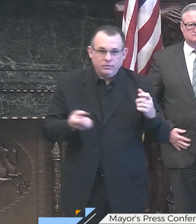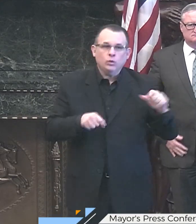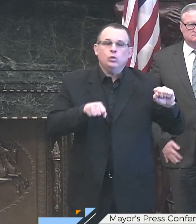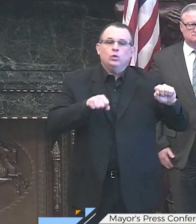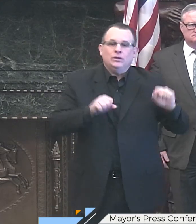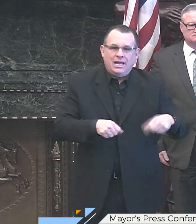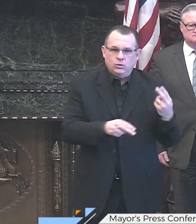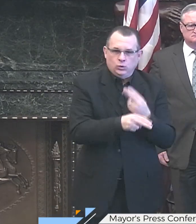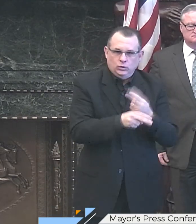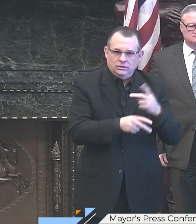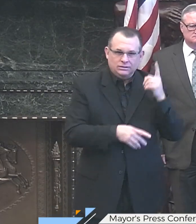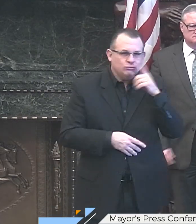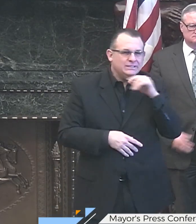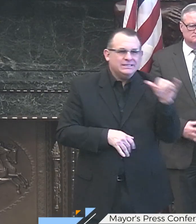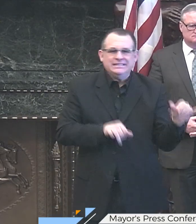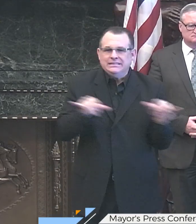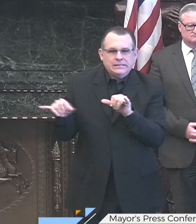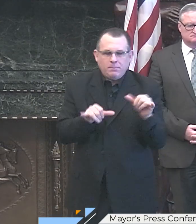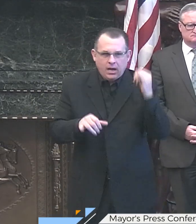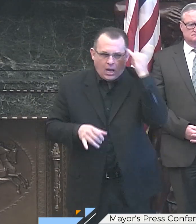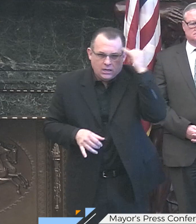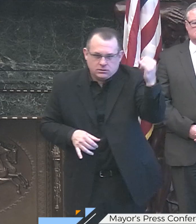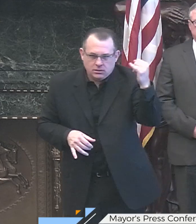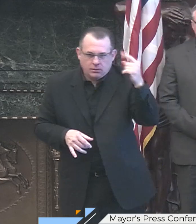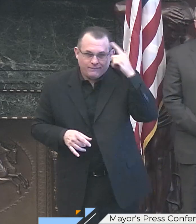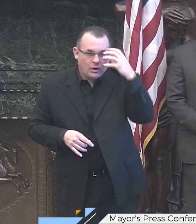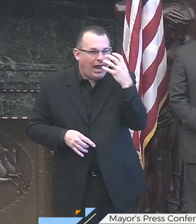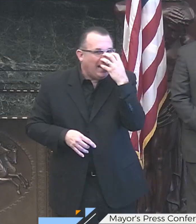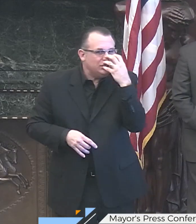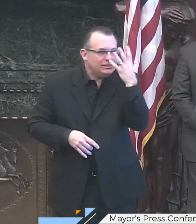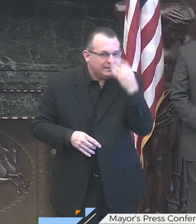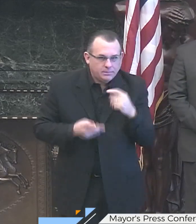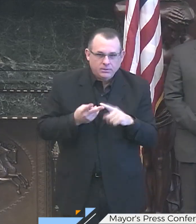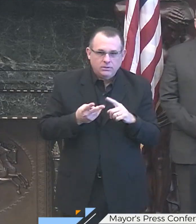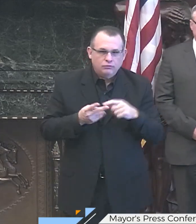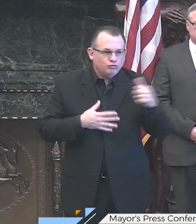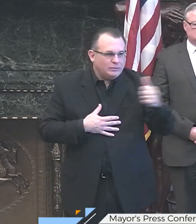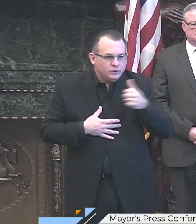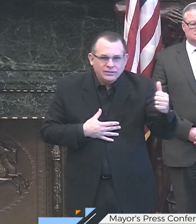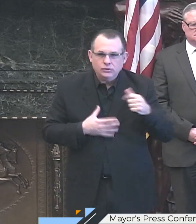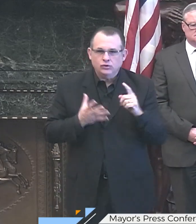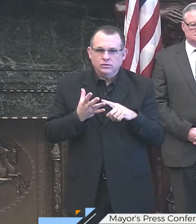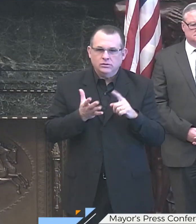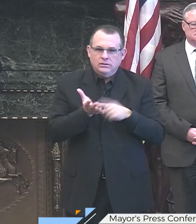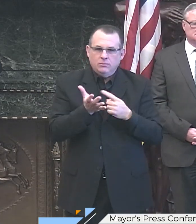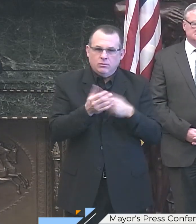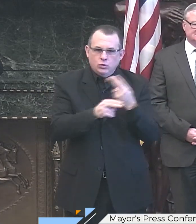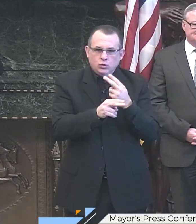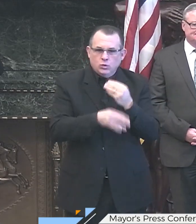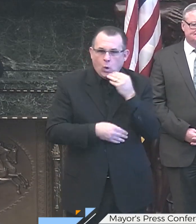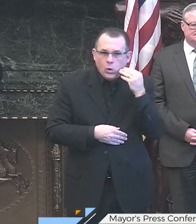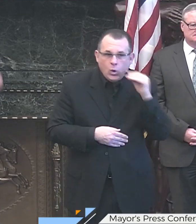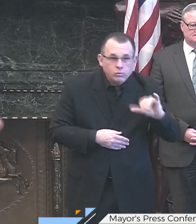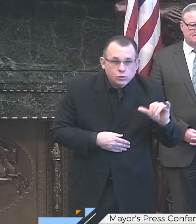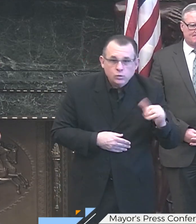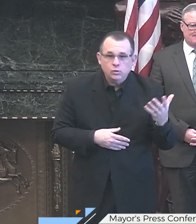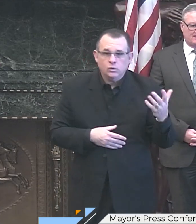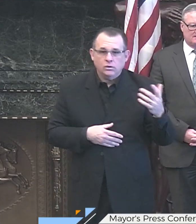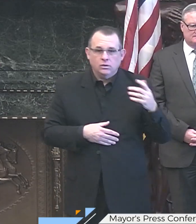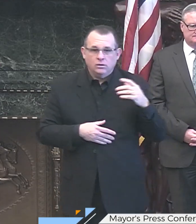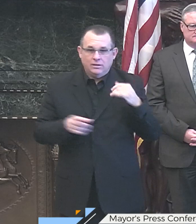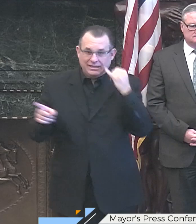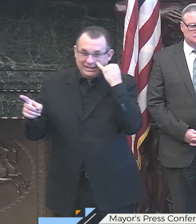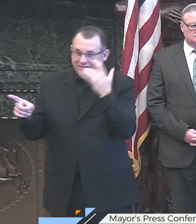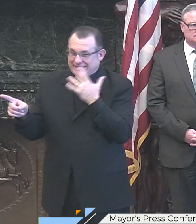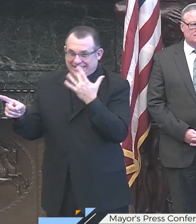used in anesthesia, maybe used in transportation, maybe sometimes used at home. And so we're looking at a range of options so that if there were a shortage of